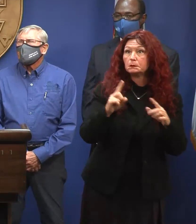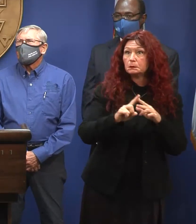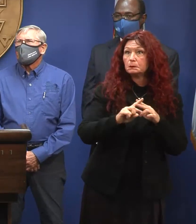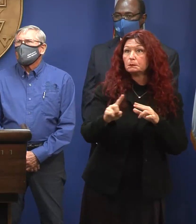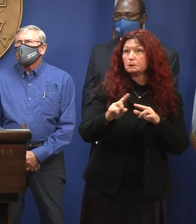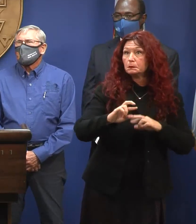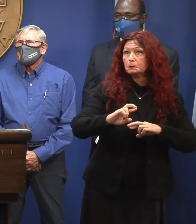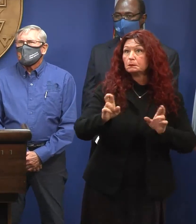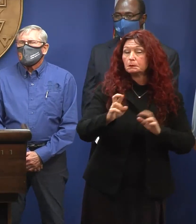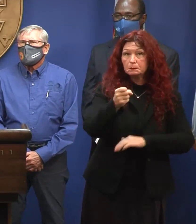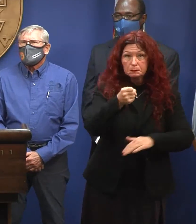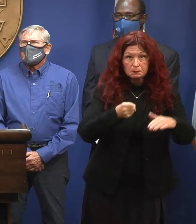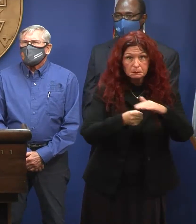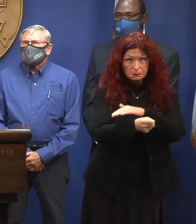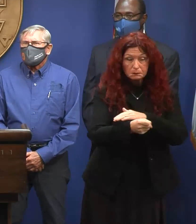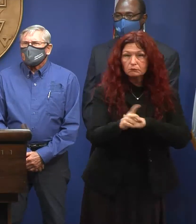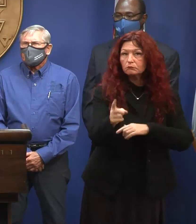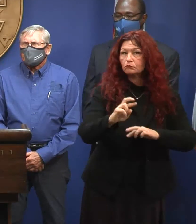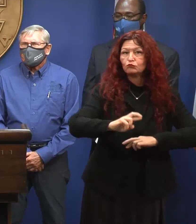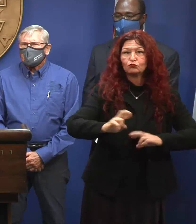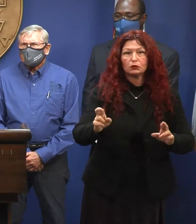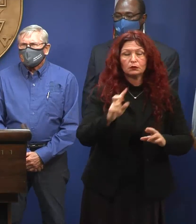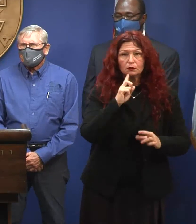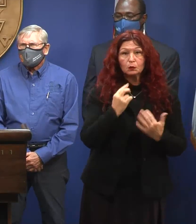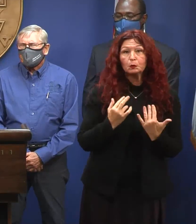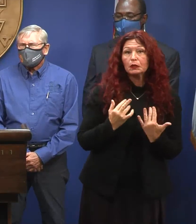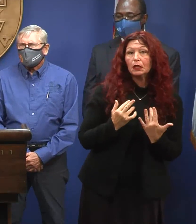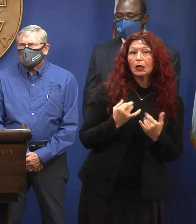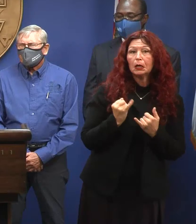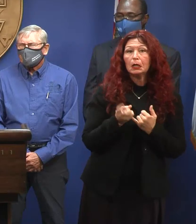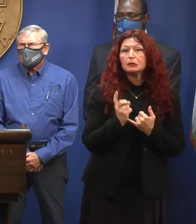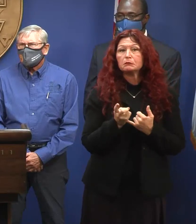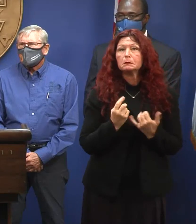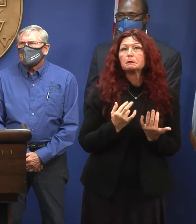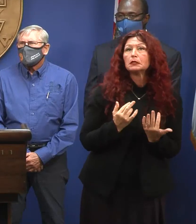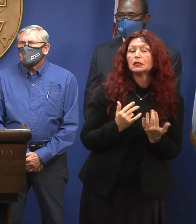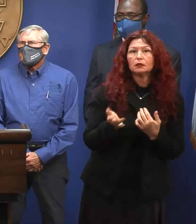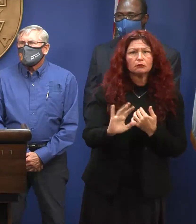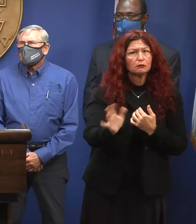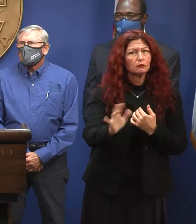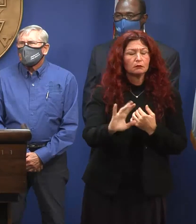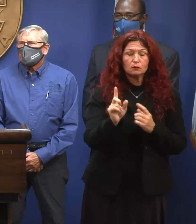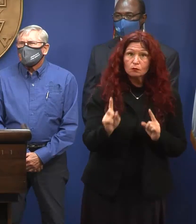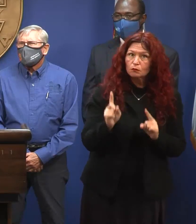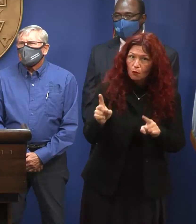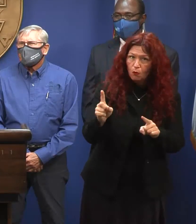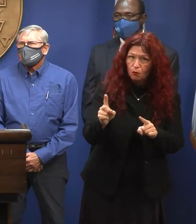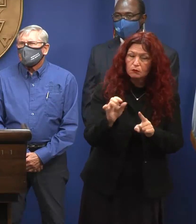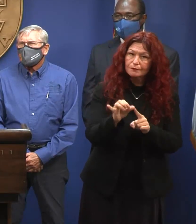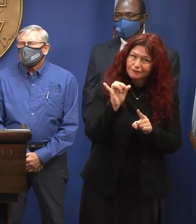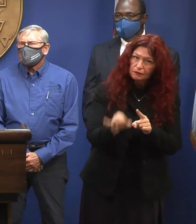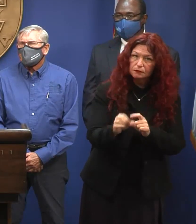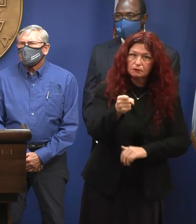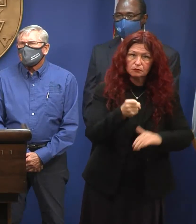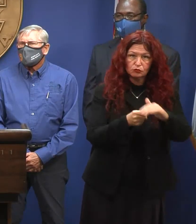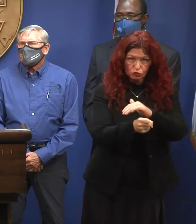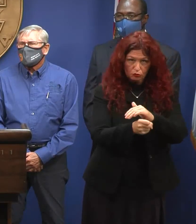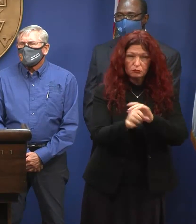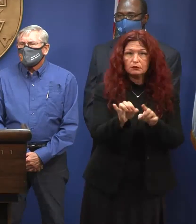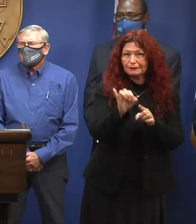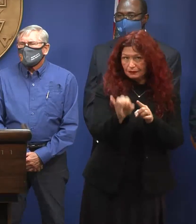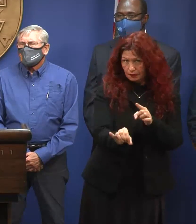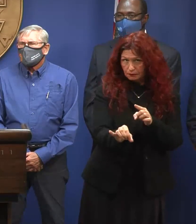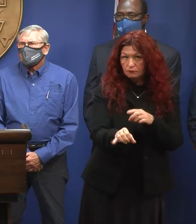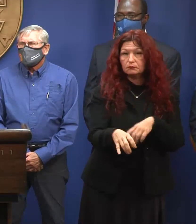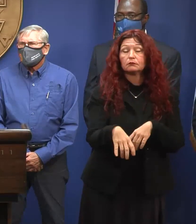want to be ready to go, leave your home, do not wait. And you need to be there until the storm passes, until it is safe to go out on